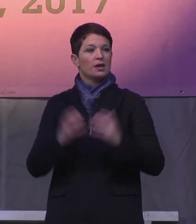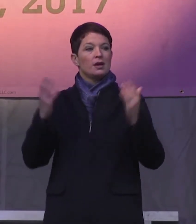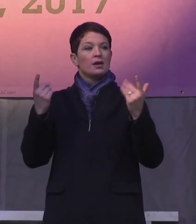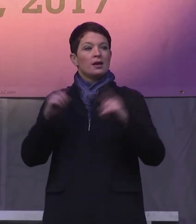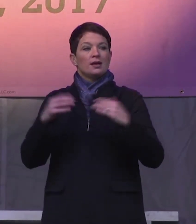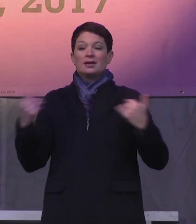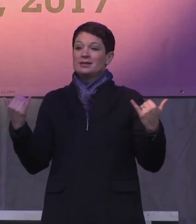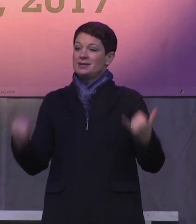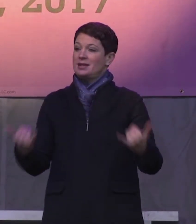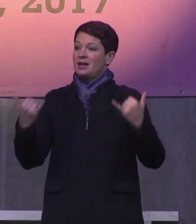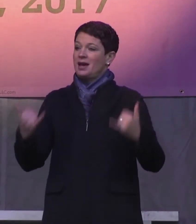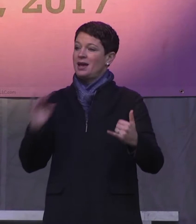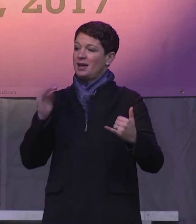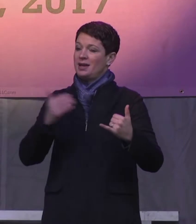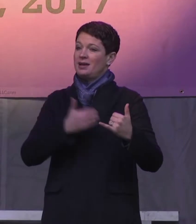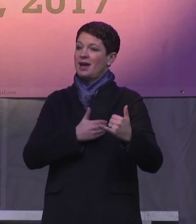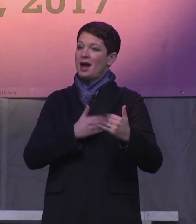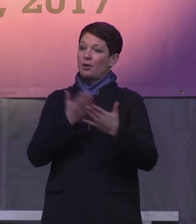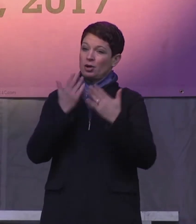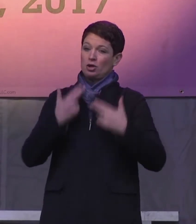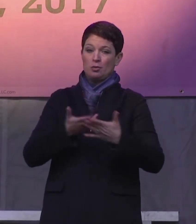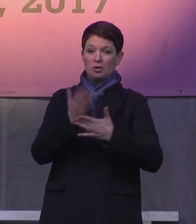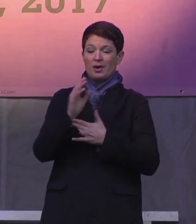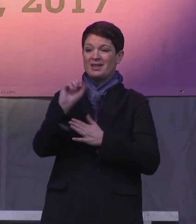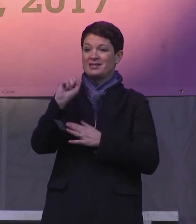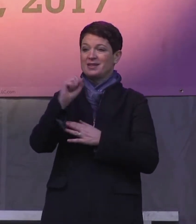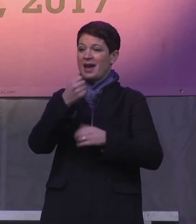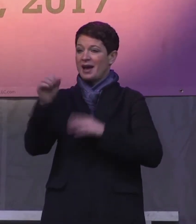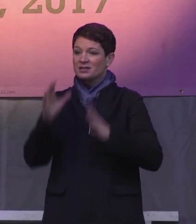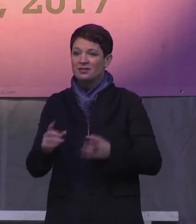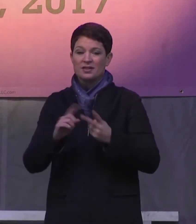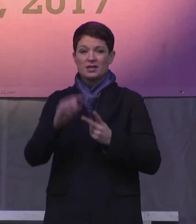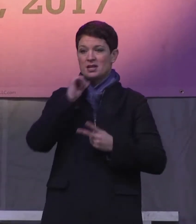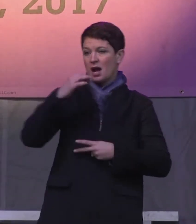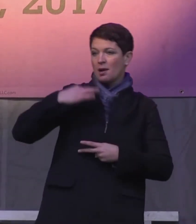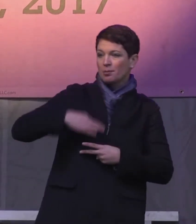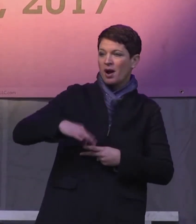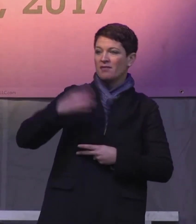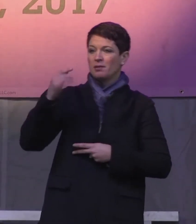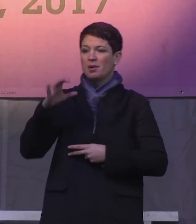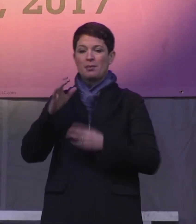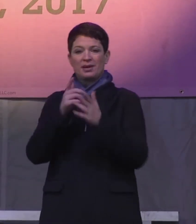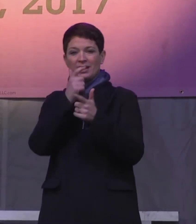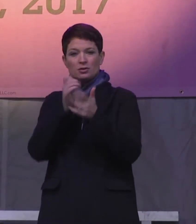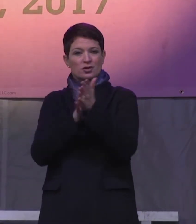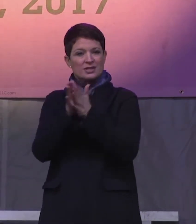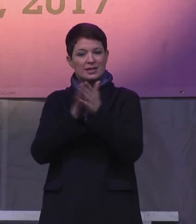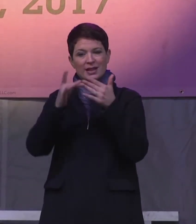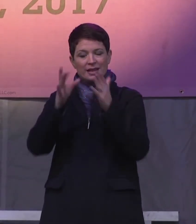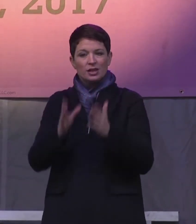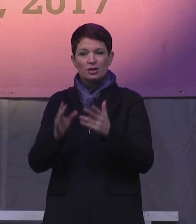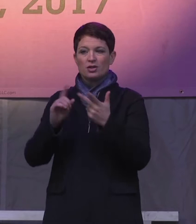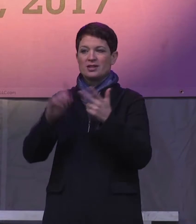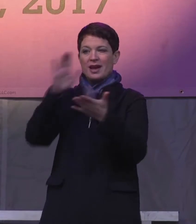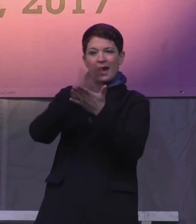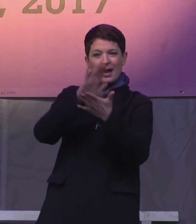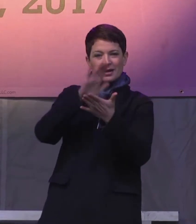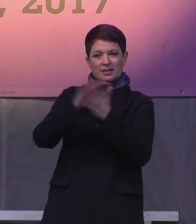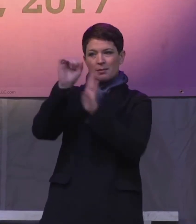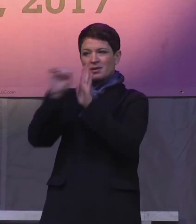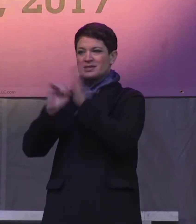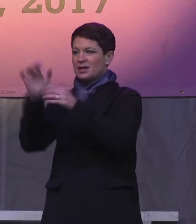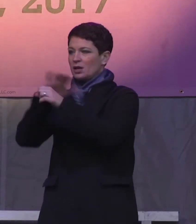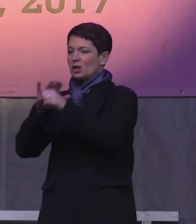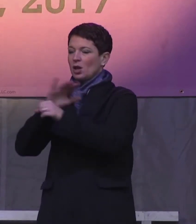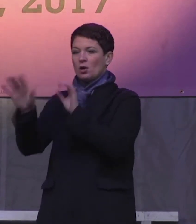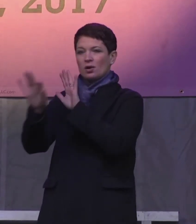Today, here in our ranks are human rights activists, nonprofit and public interest leaders, academics, state and